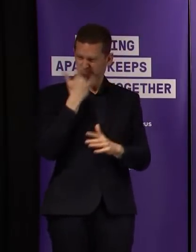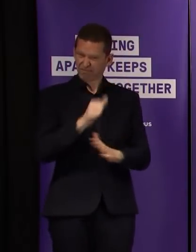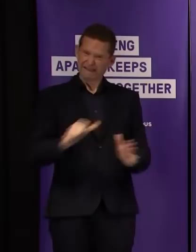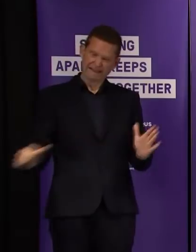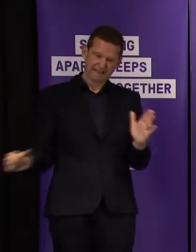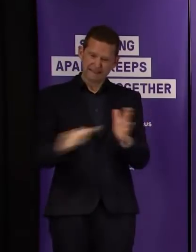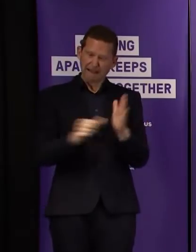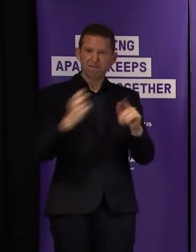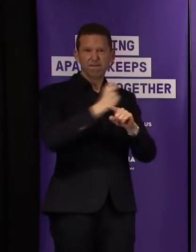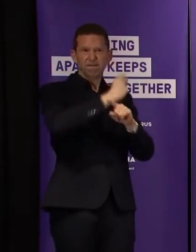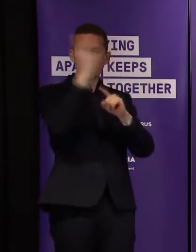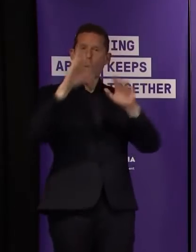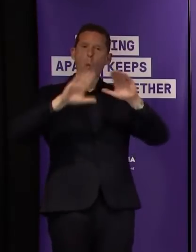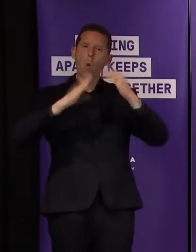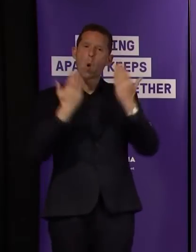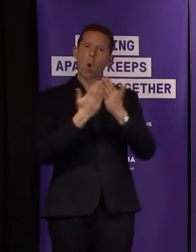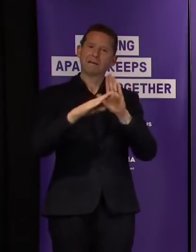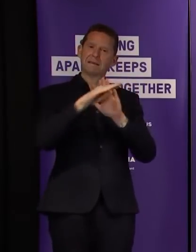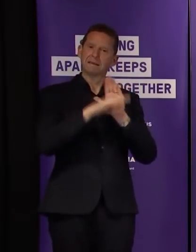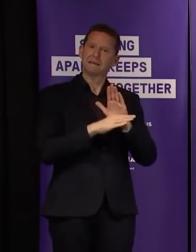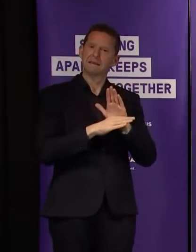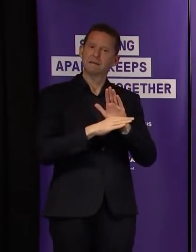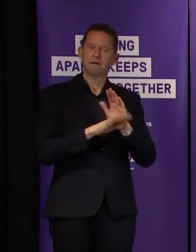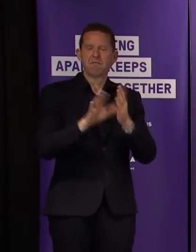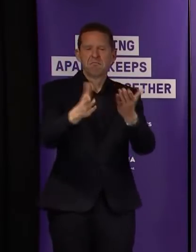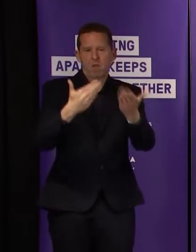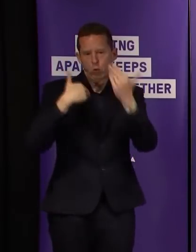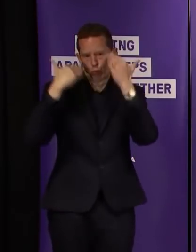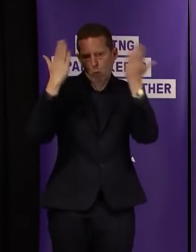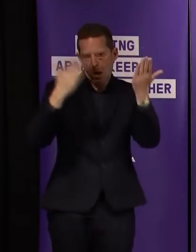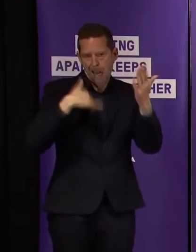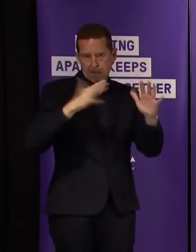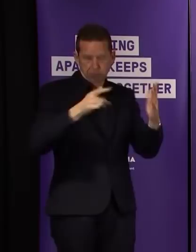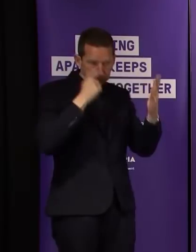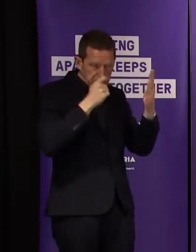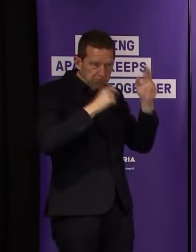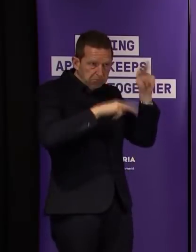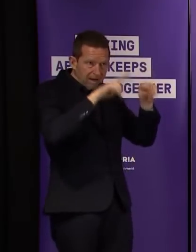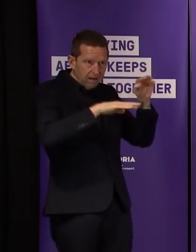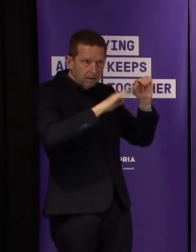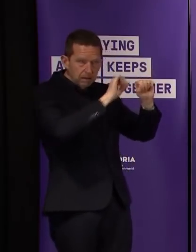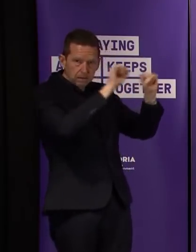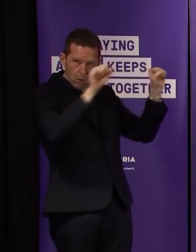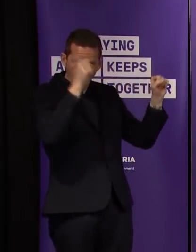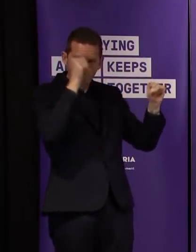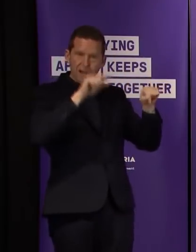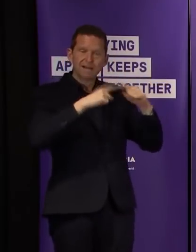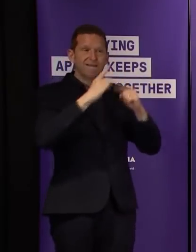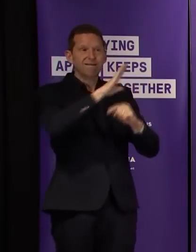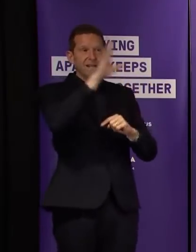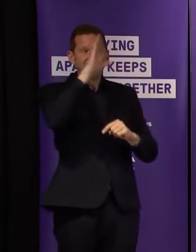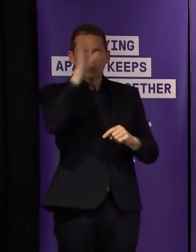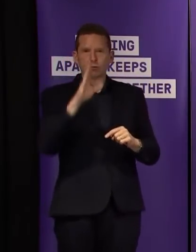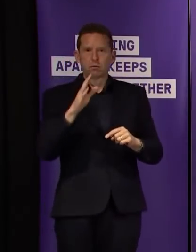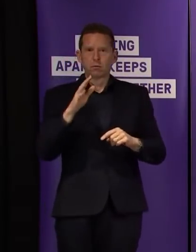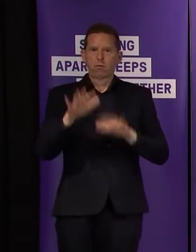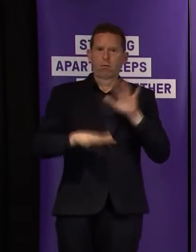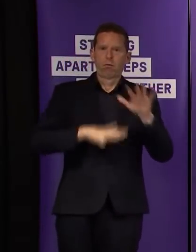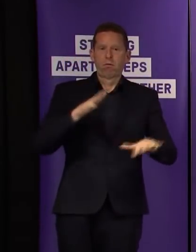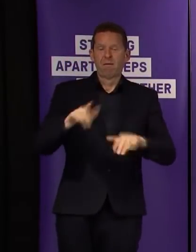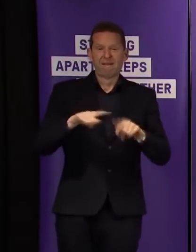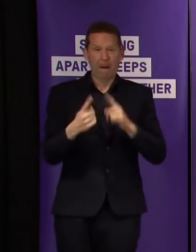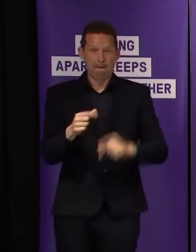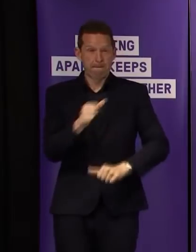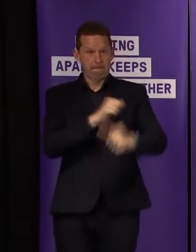world? I don't know. I don't review every other country's lockdown. I know that a number of countries are making difficult choices now to go